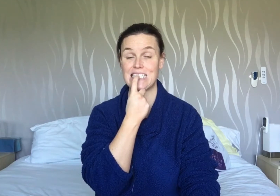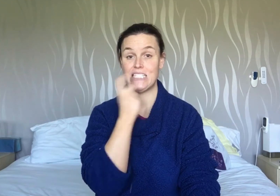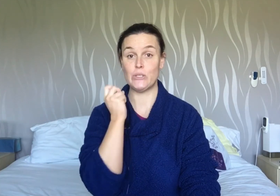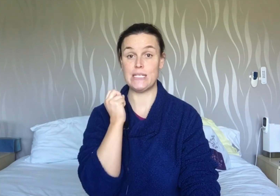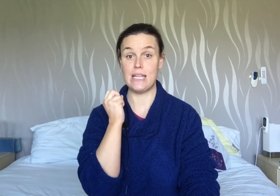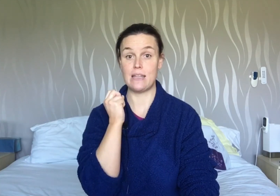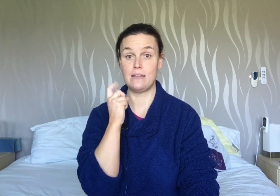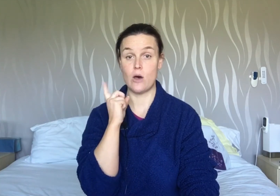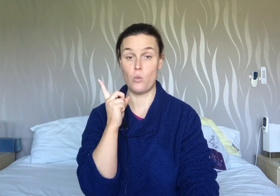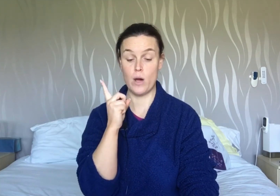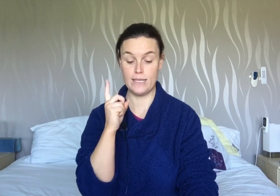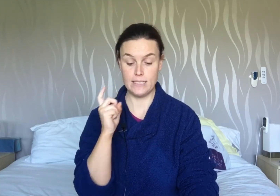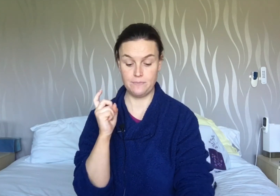Your teeth are white.